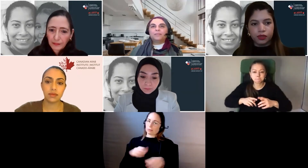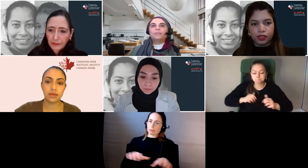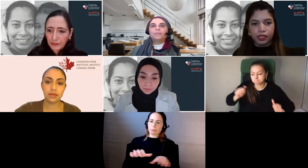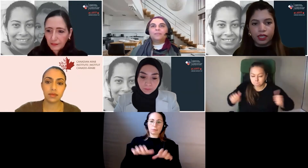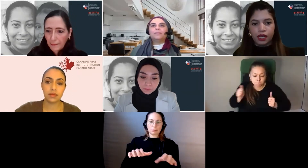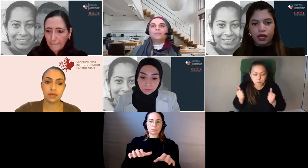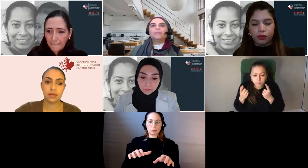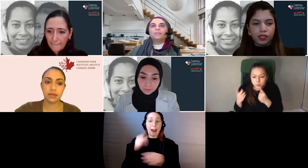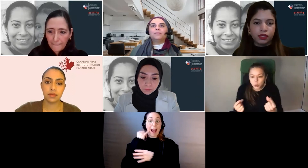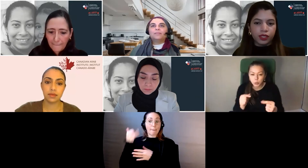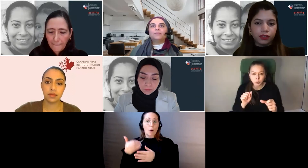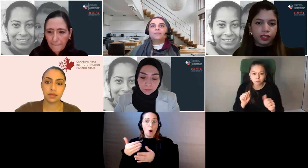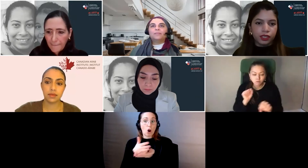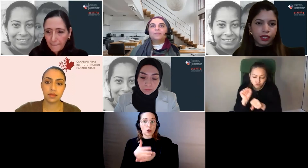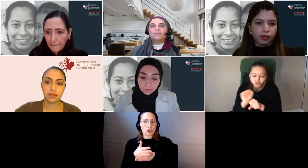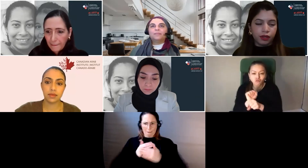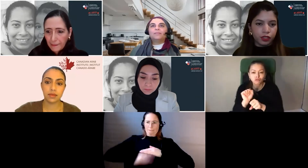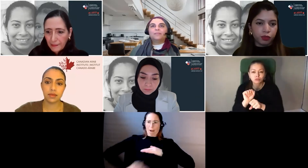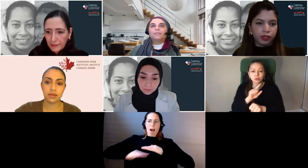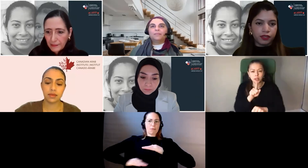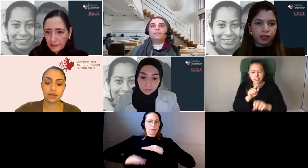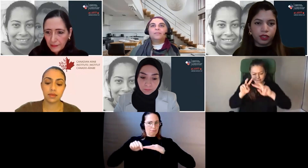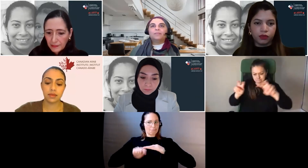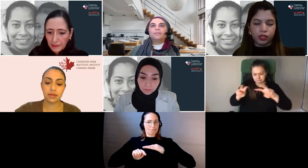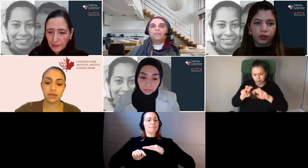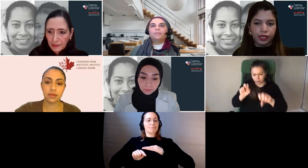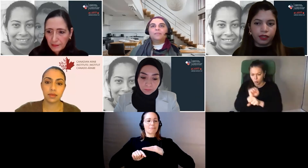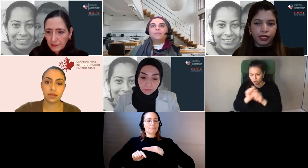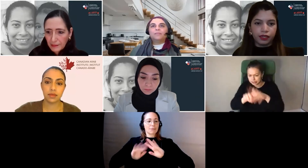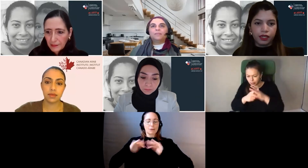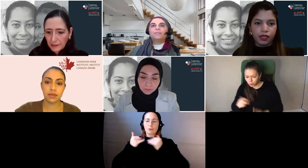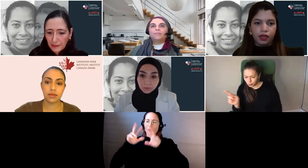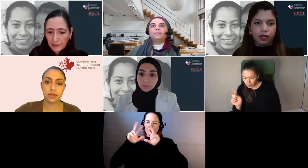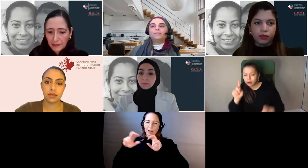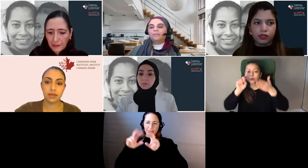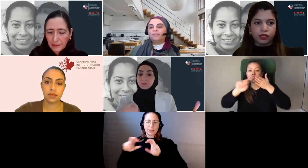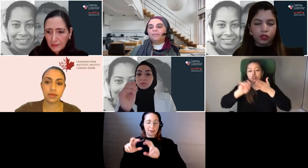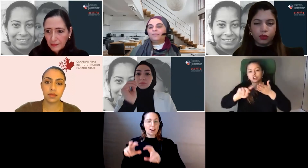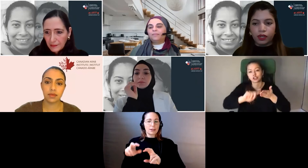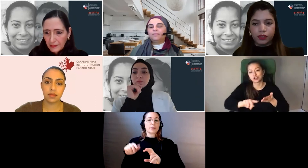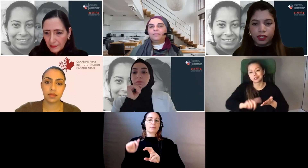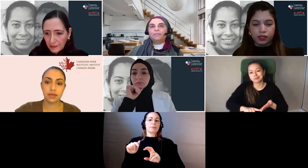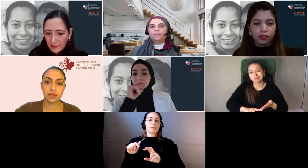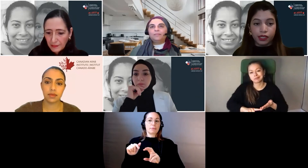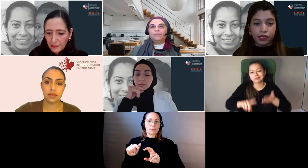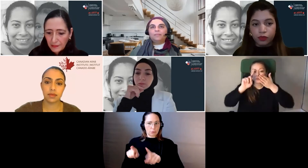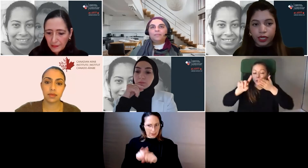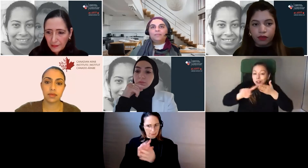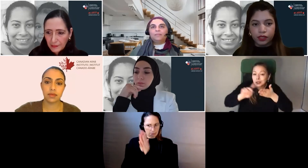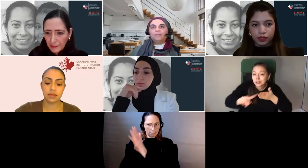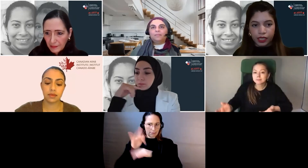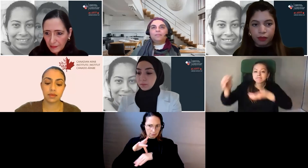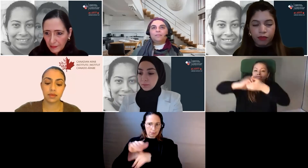need to start, I would say research and knowledge mobilization, which go hand in hand, starts with conversations like the